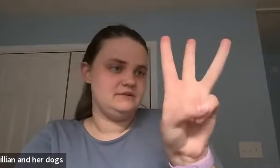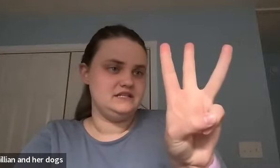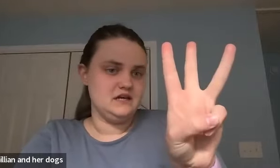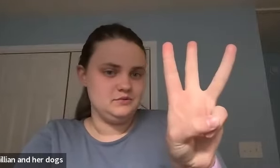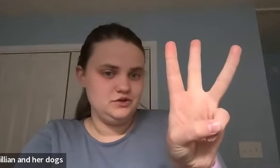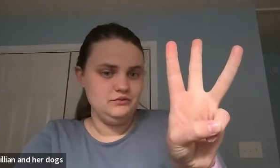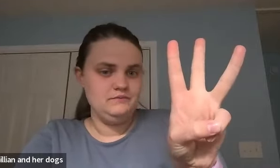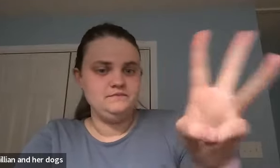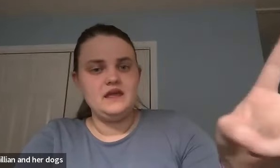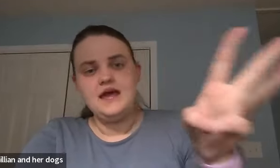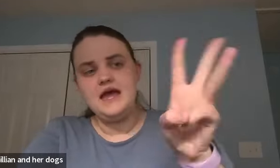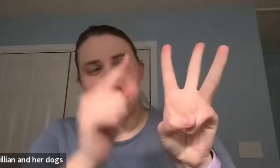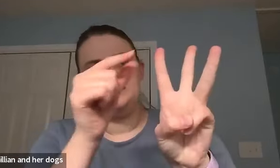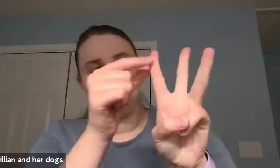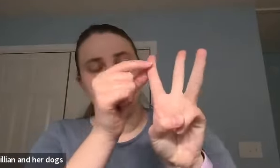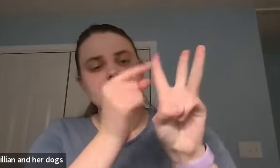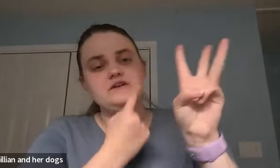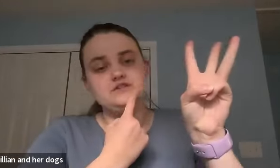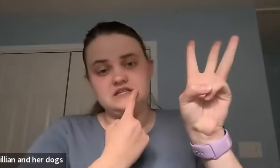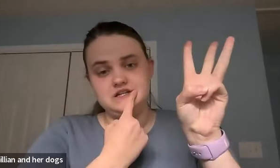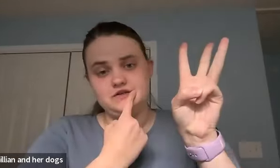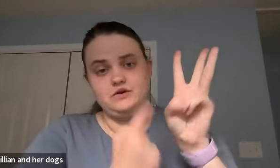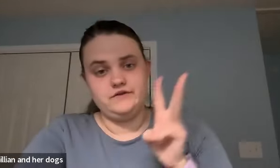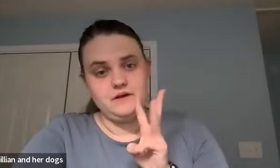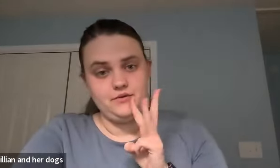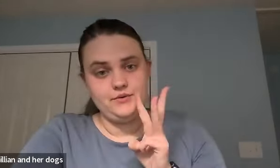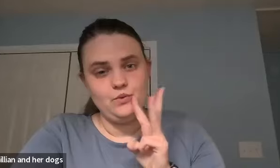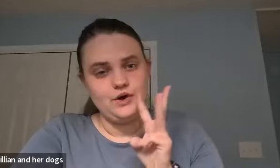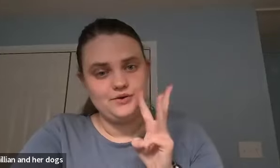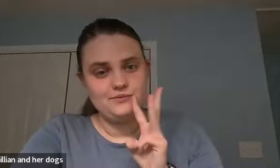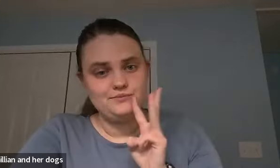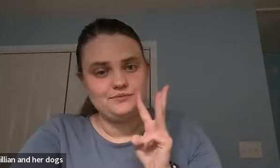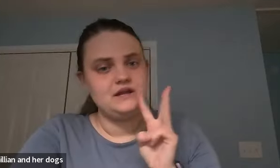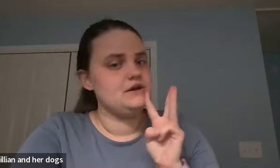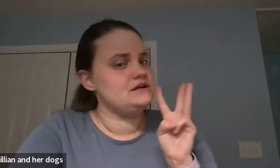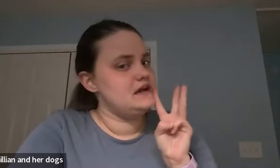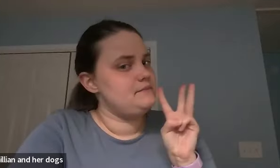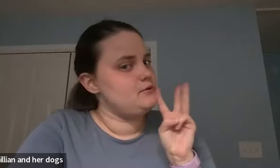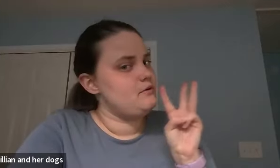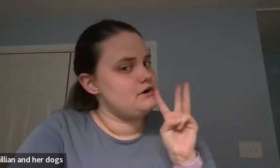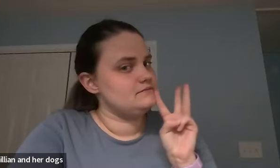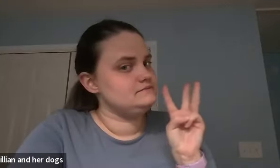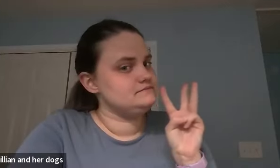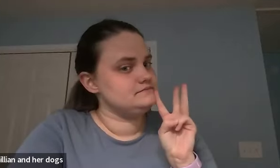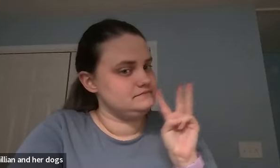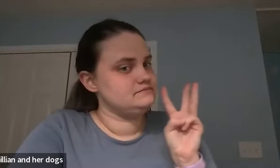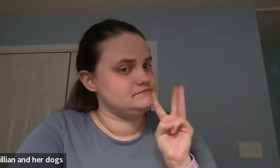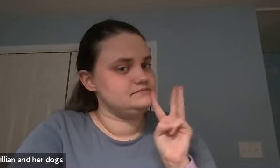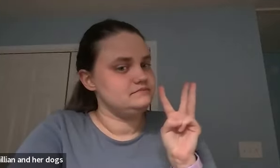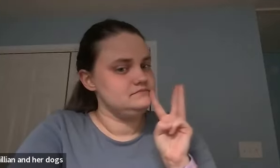a W. And your pointer finger is going to touch the corner of your mouth. Water. And you're going to tap it. Water. Mm-hmm.